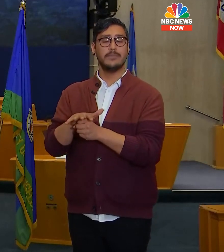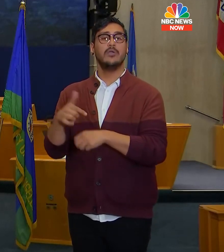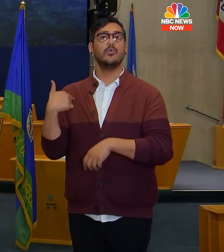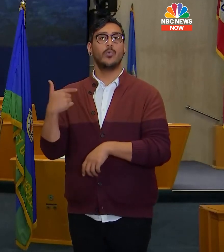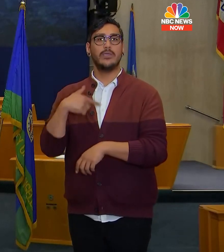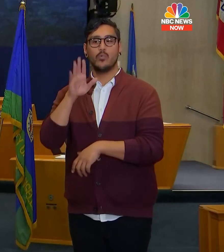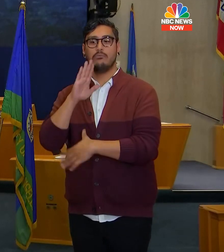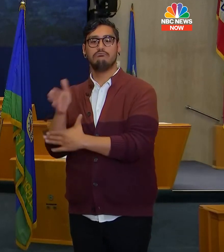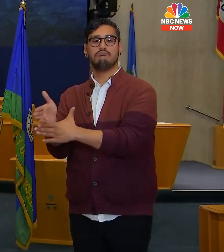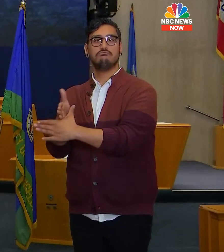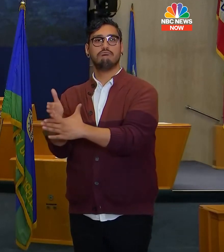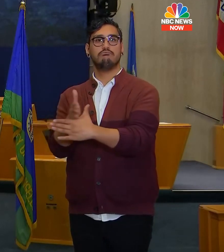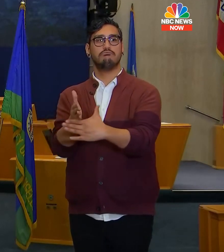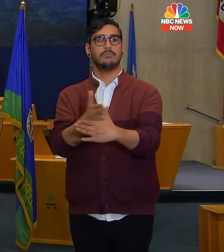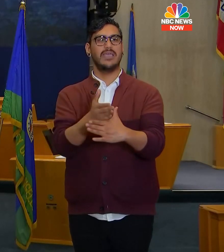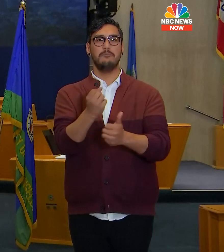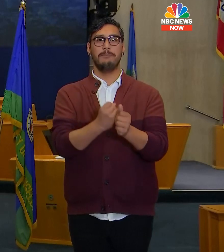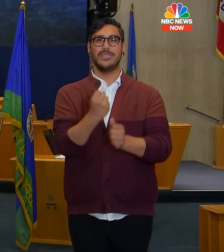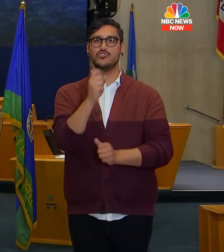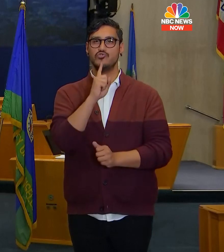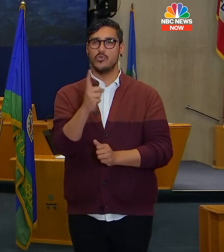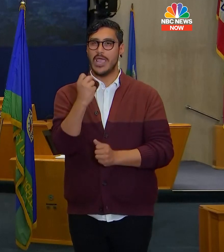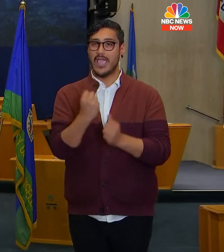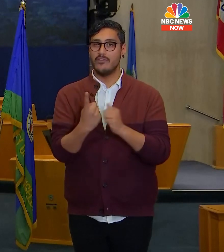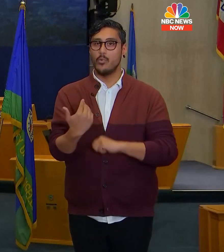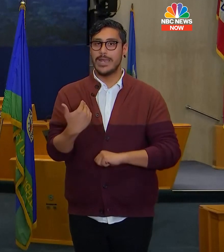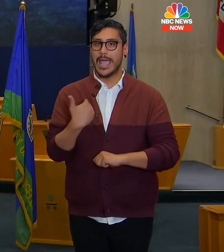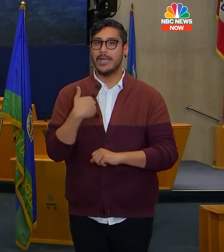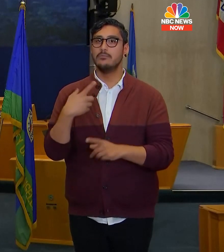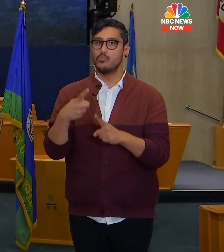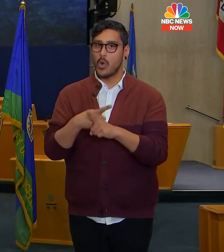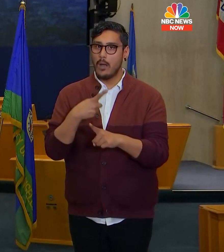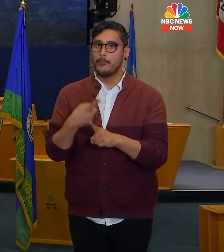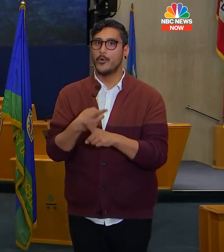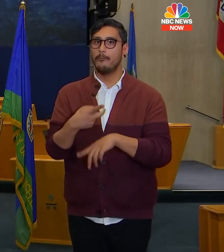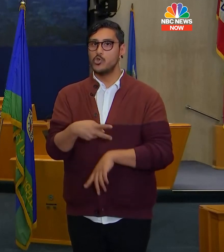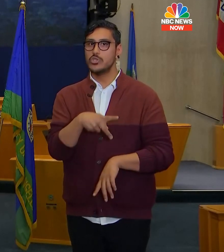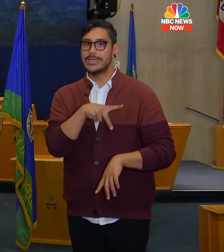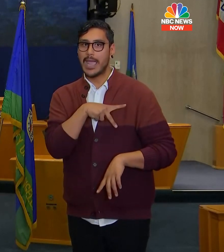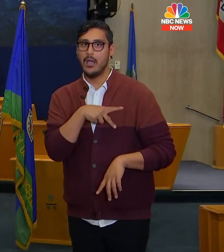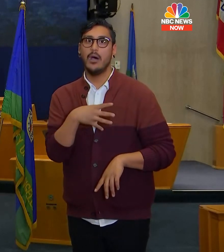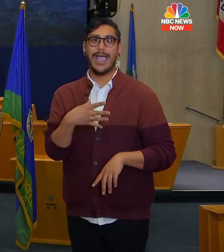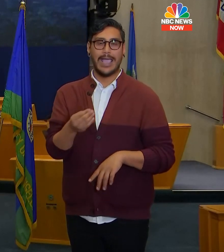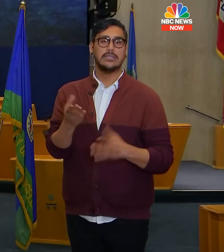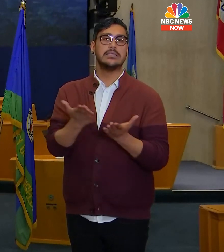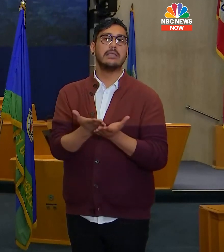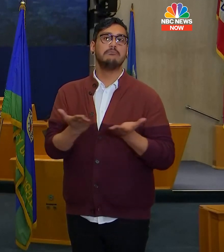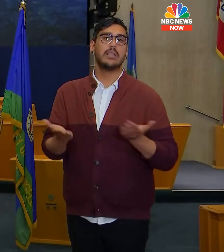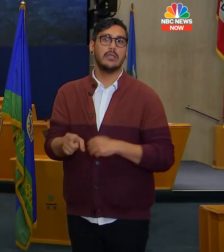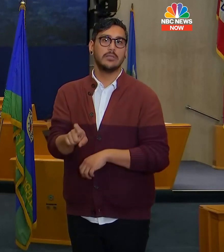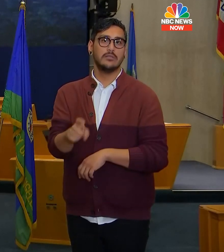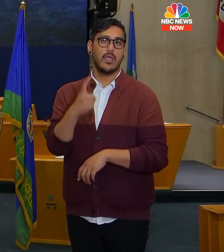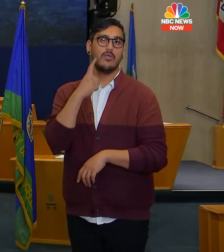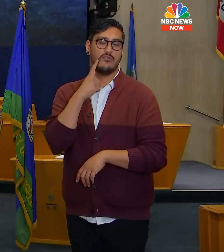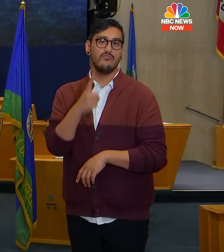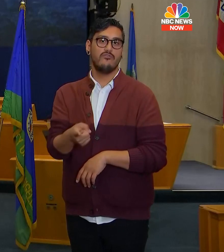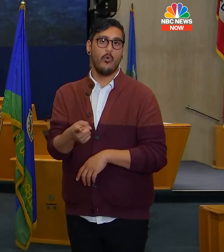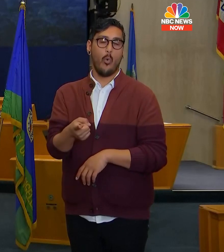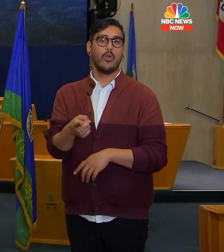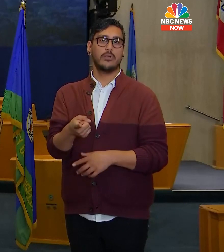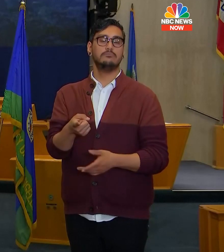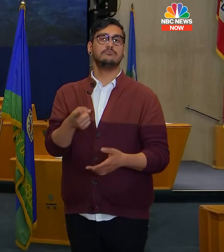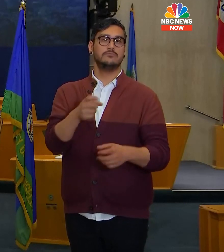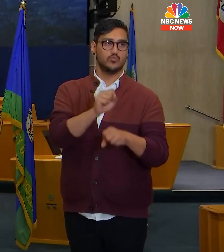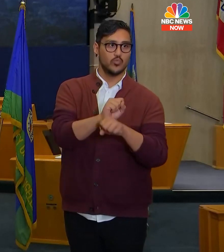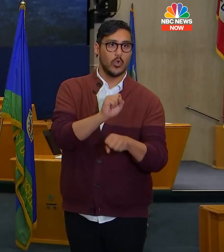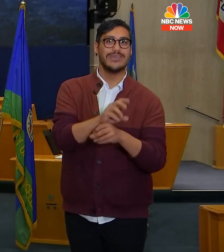and the resources to make sure everyone has a proper amount of personnel and the supplies necessary to carry out the missions identified